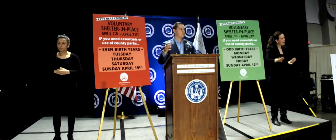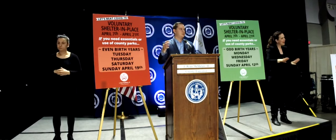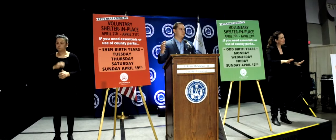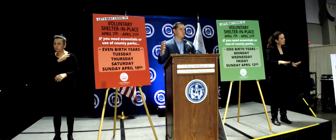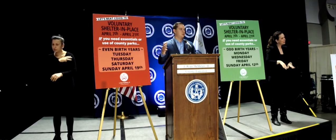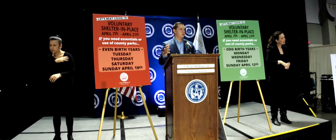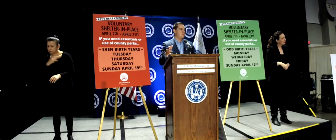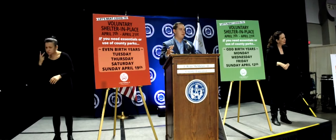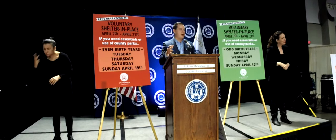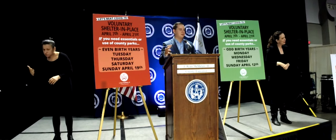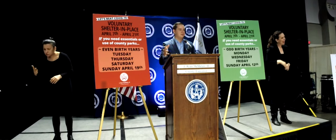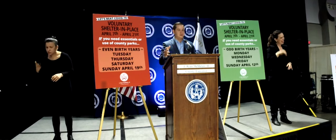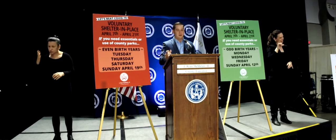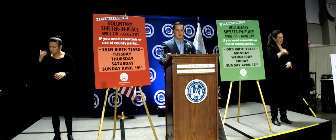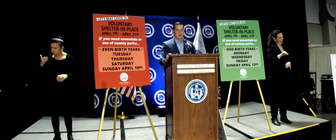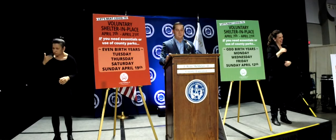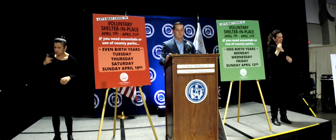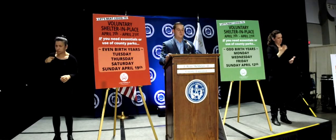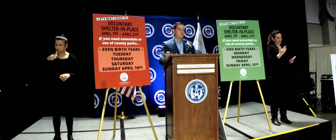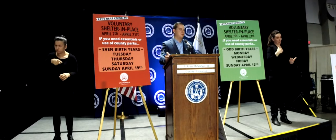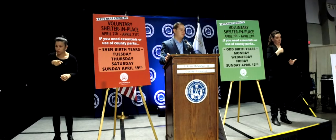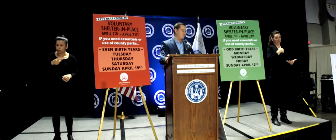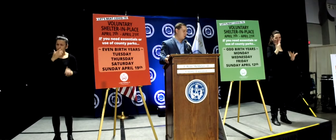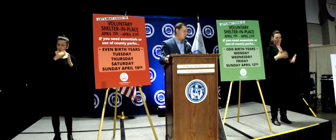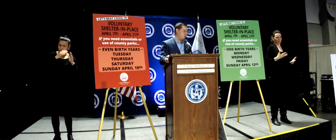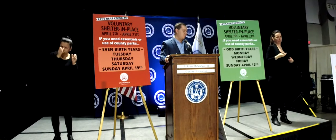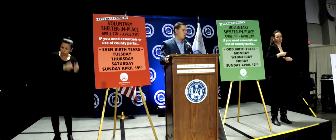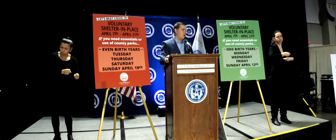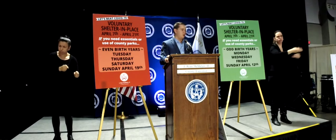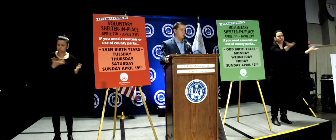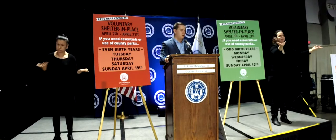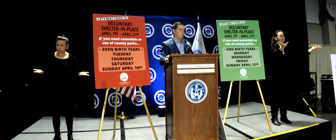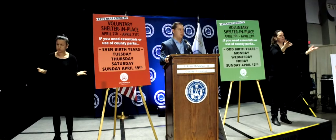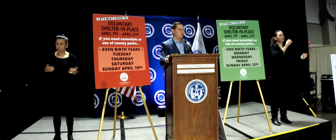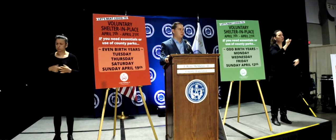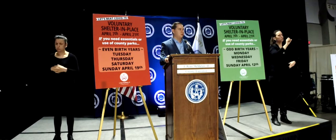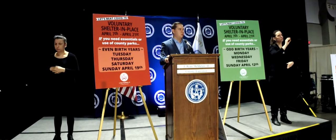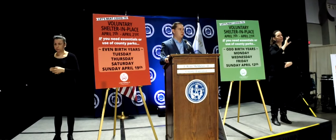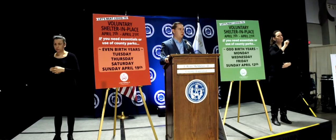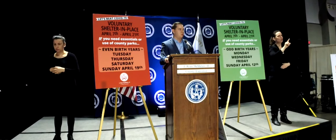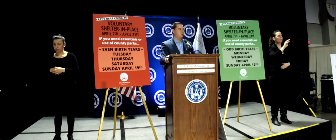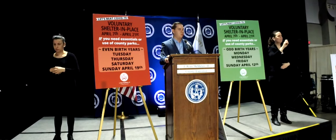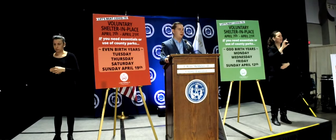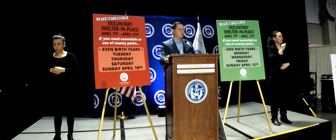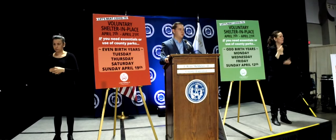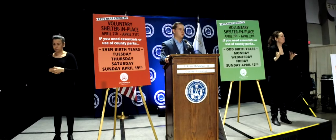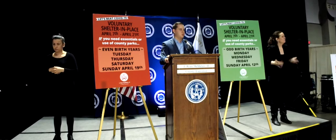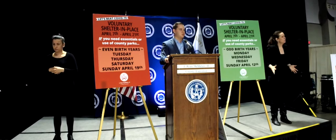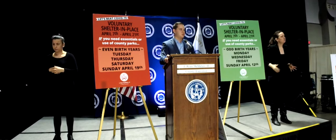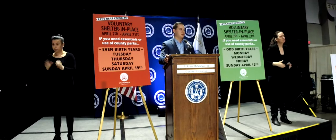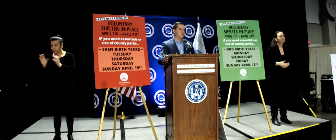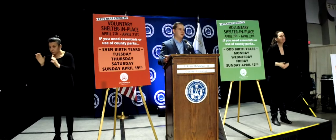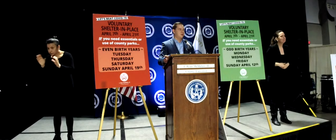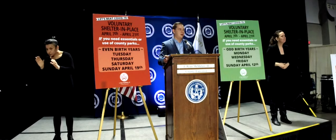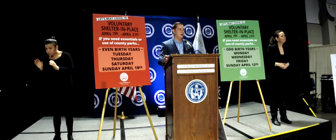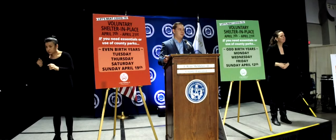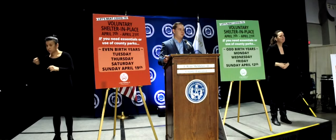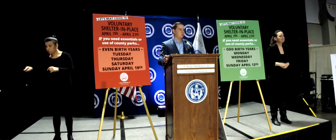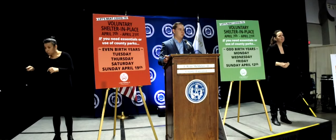why this will impact. Even if they're wrong a little bit, we know if we do better social